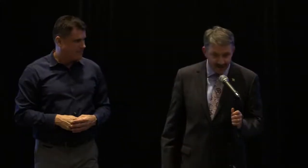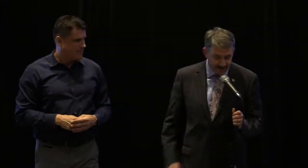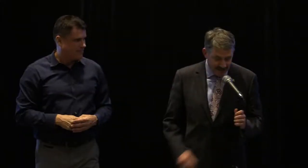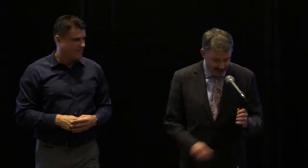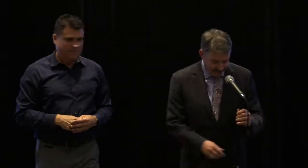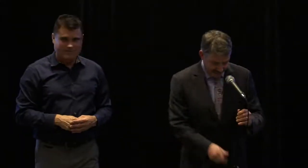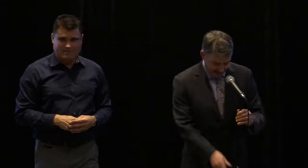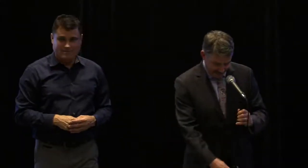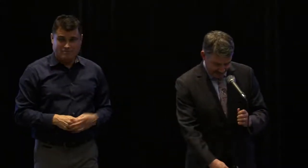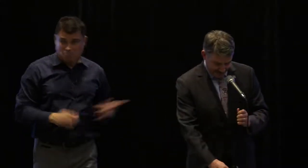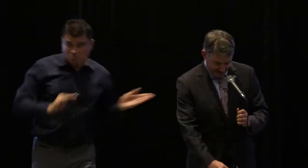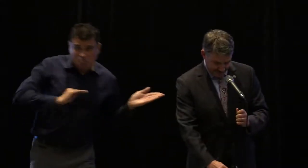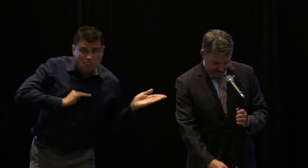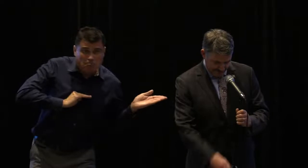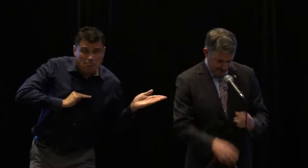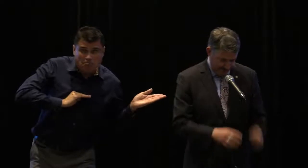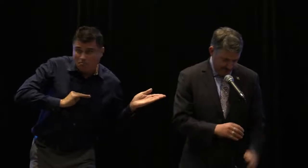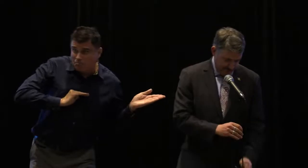How's that?